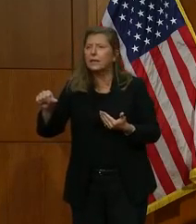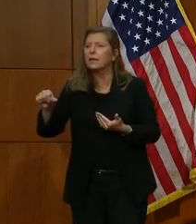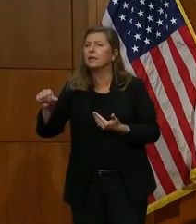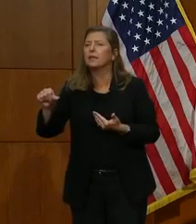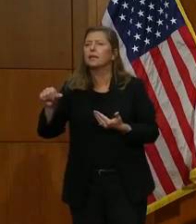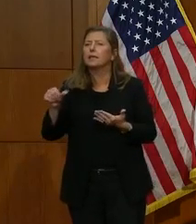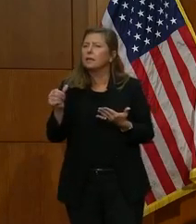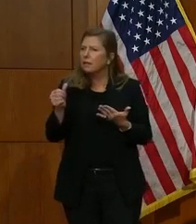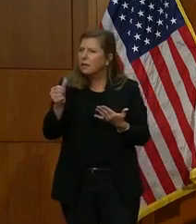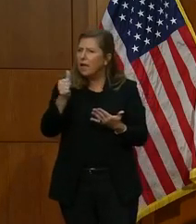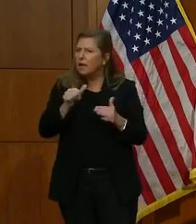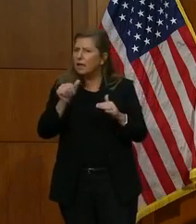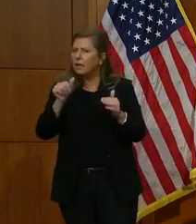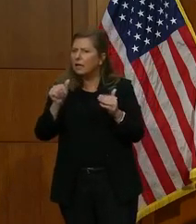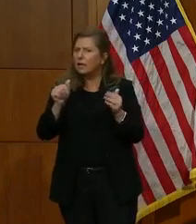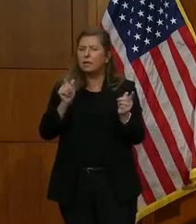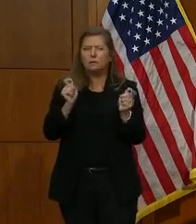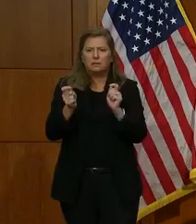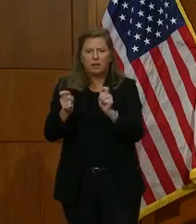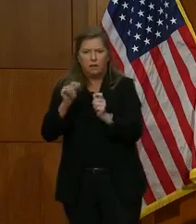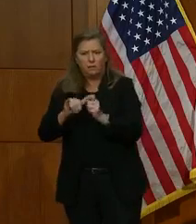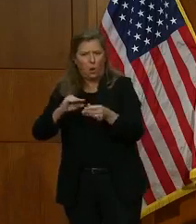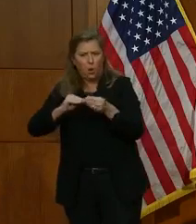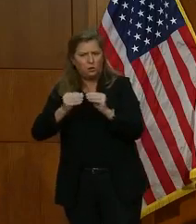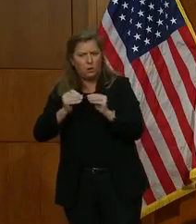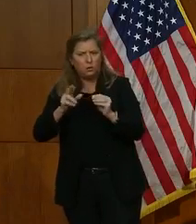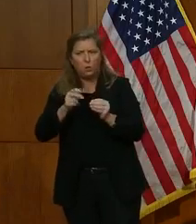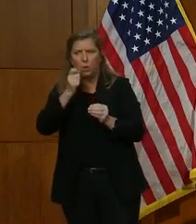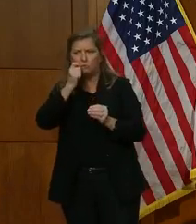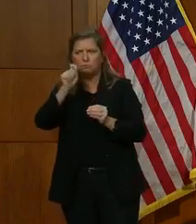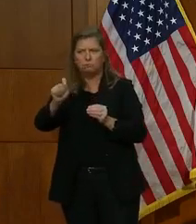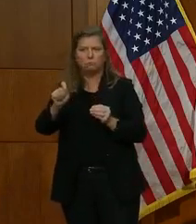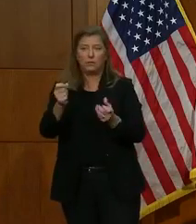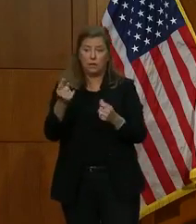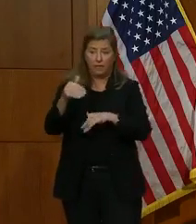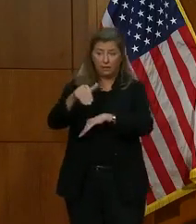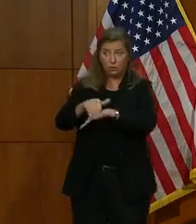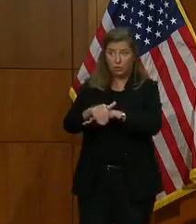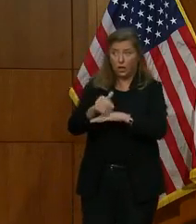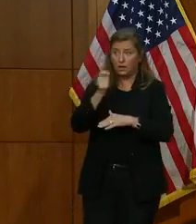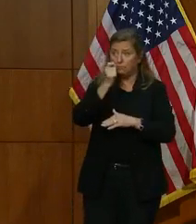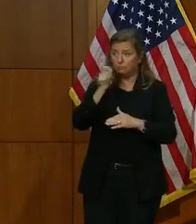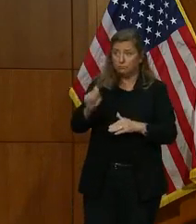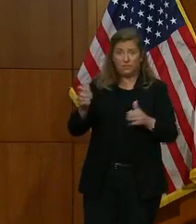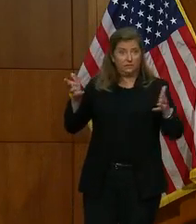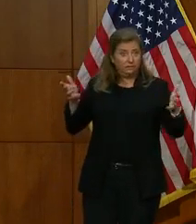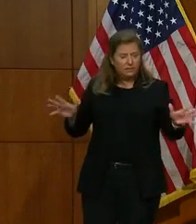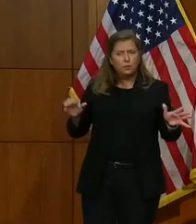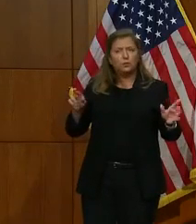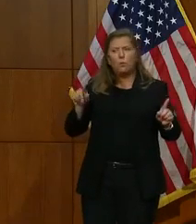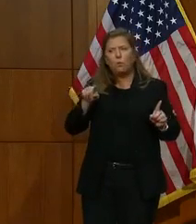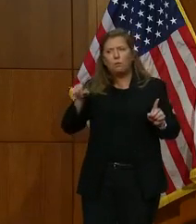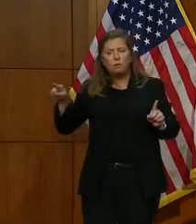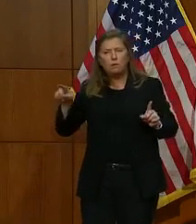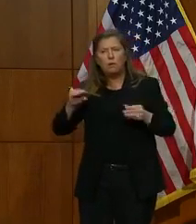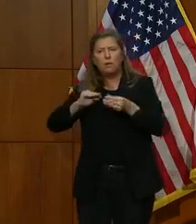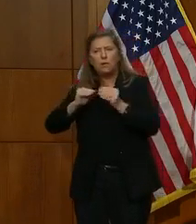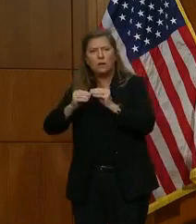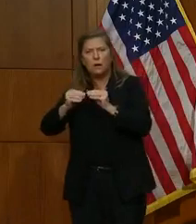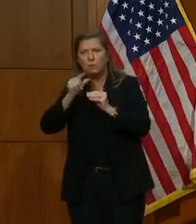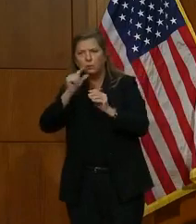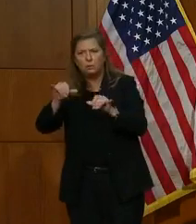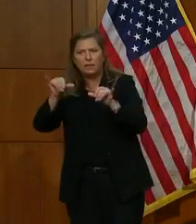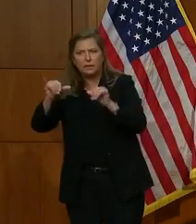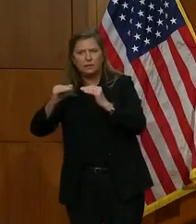mail-in numbers, or is like that it? It's going to be reported at 11 p.m., and then those numbers won't change